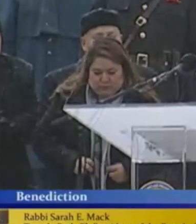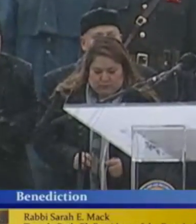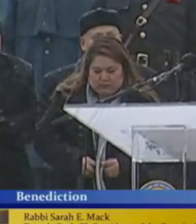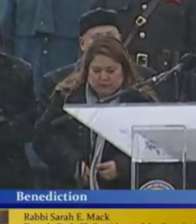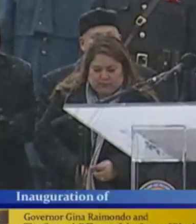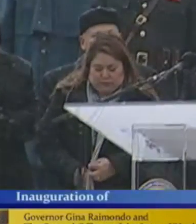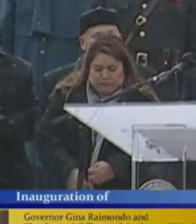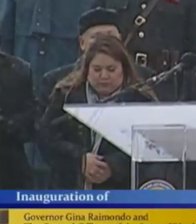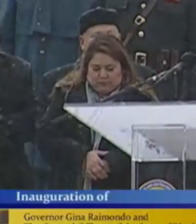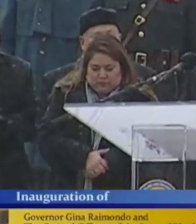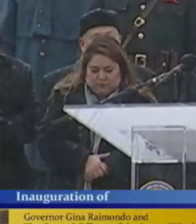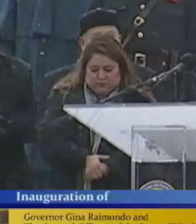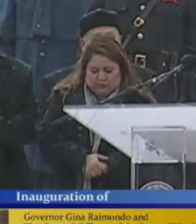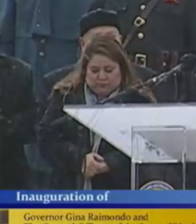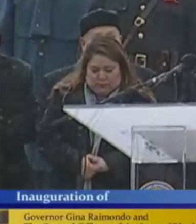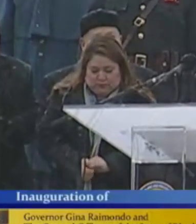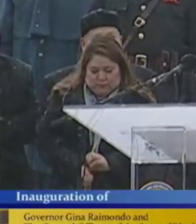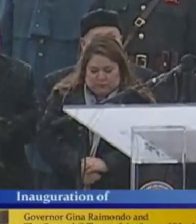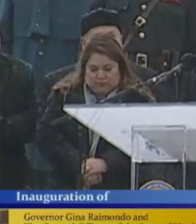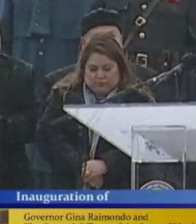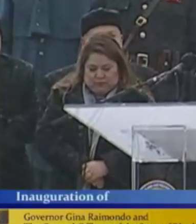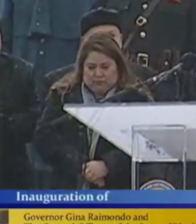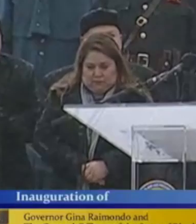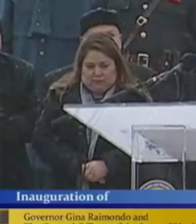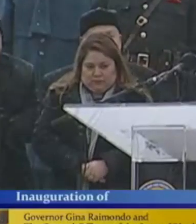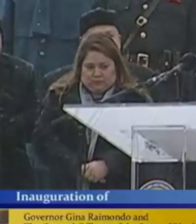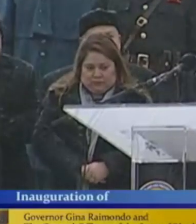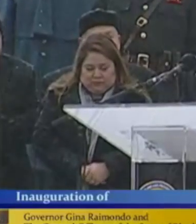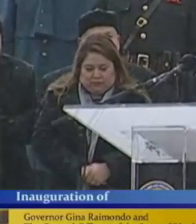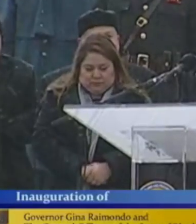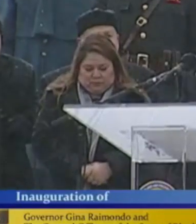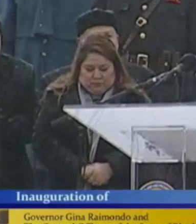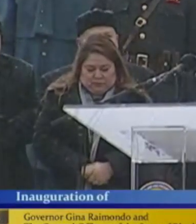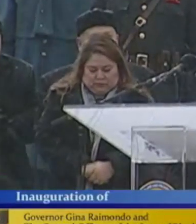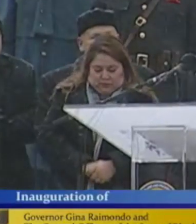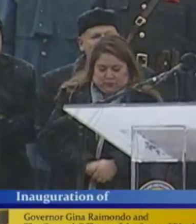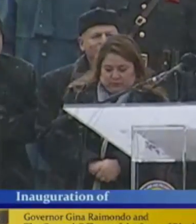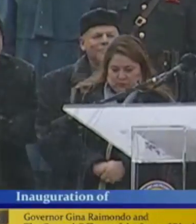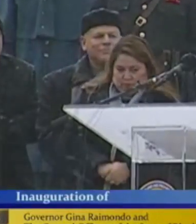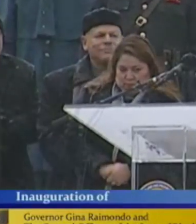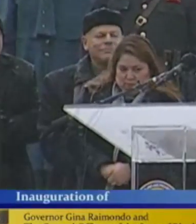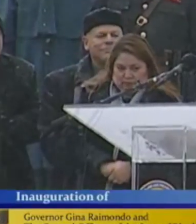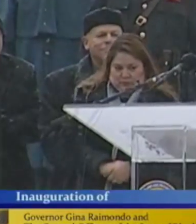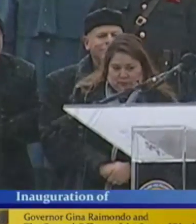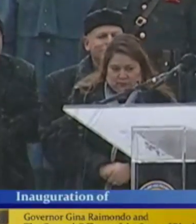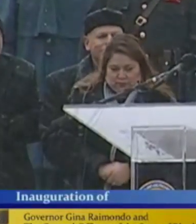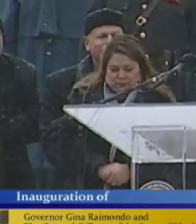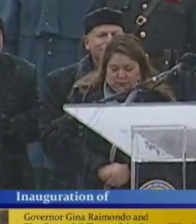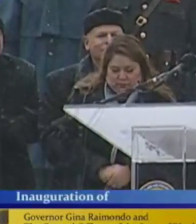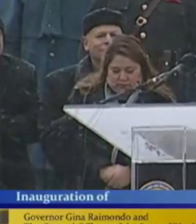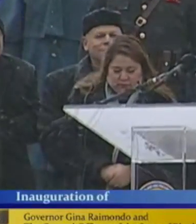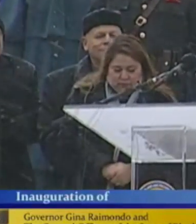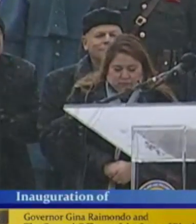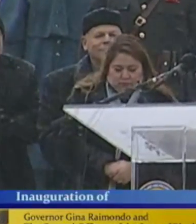the many ways that we may serve you. Grant our leaders wisdom and forbearance, that they may govern